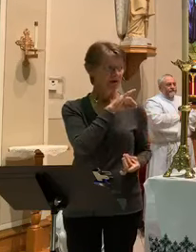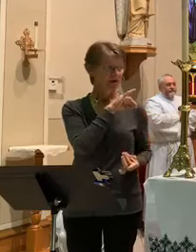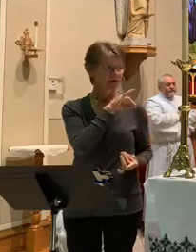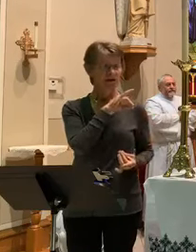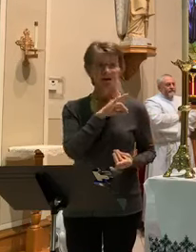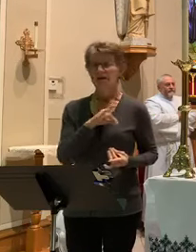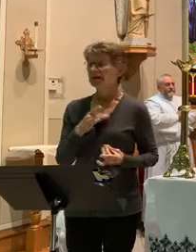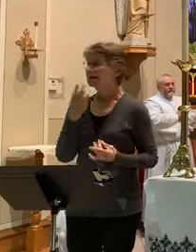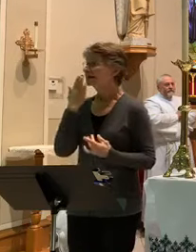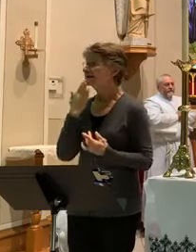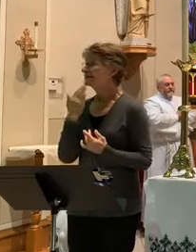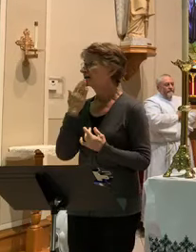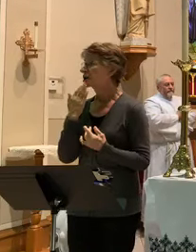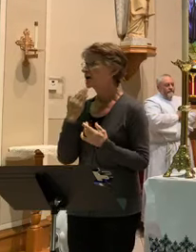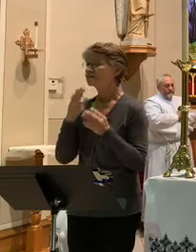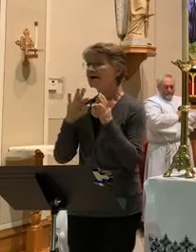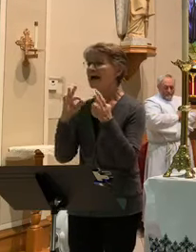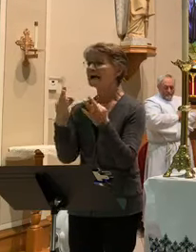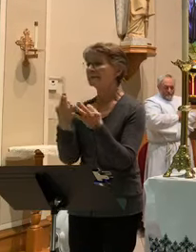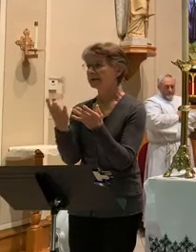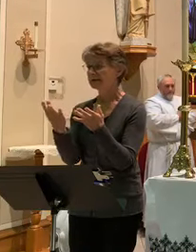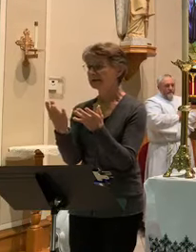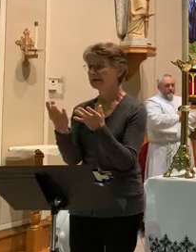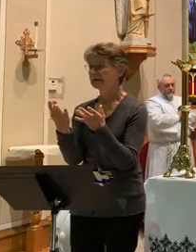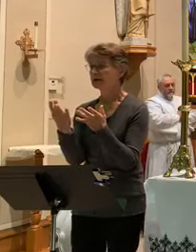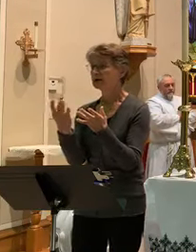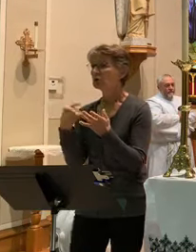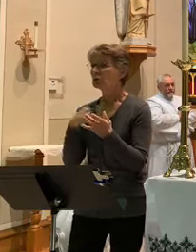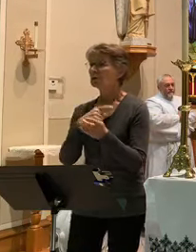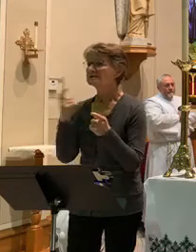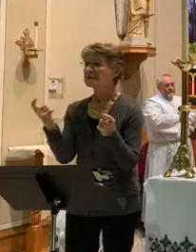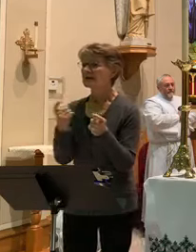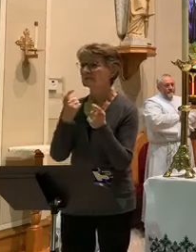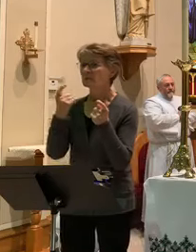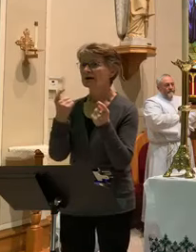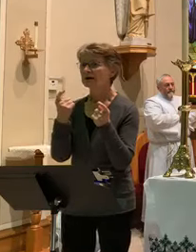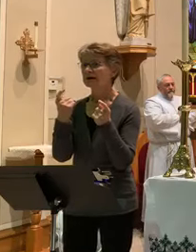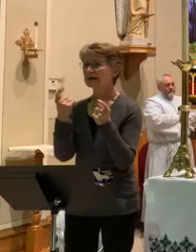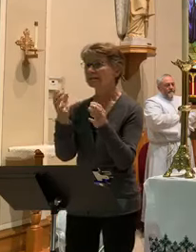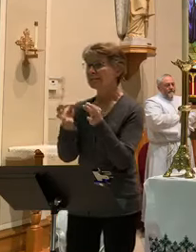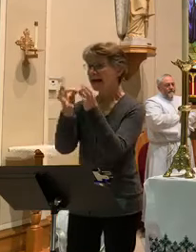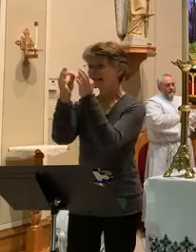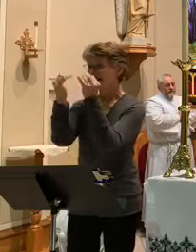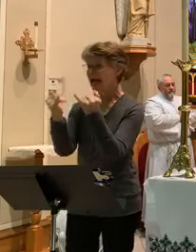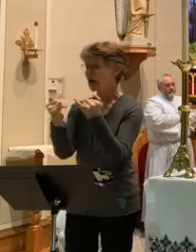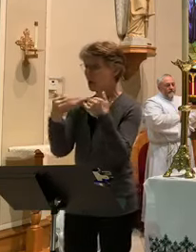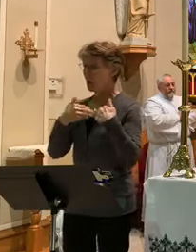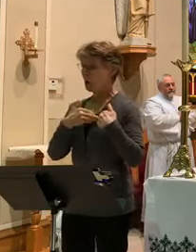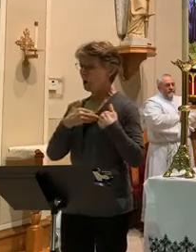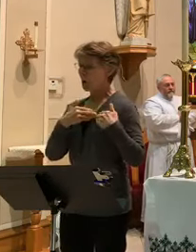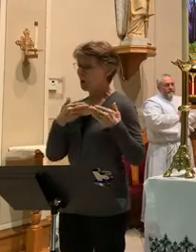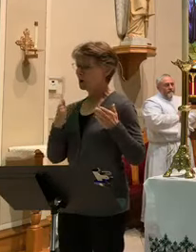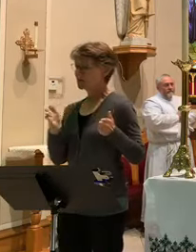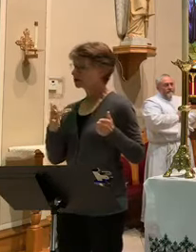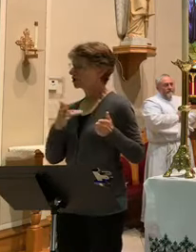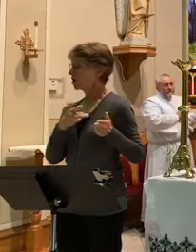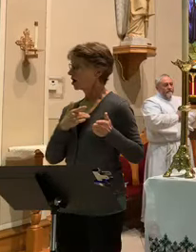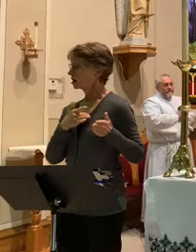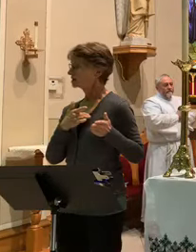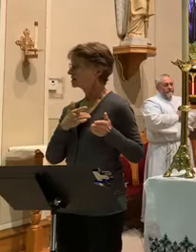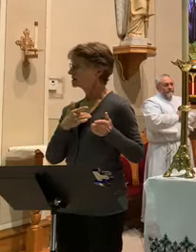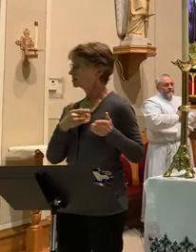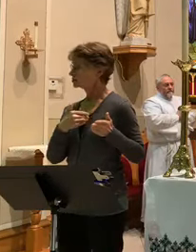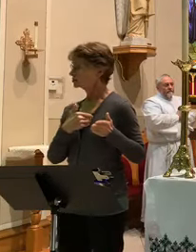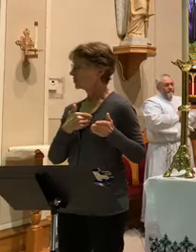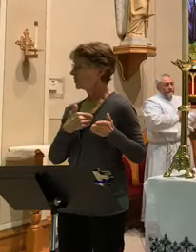And dear family, as we now prepare our hearts to celebrate Holy Mass, let's open our hearts and our souls to God's healing